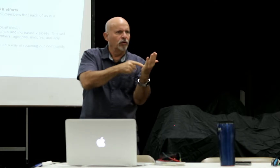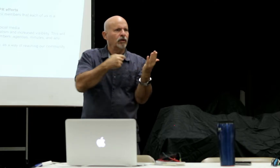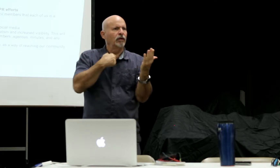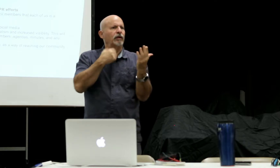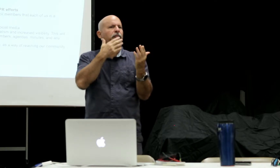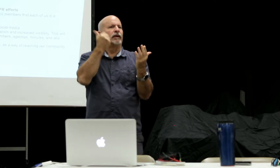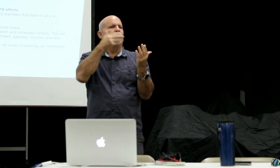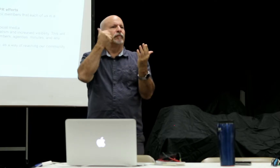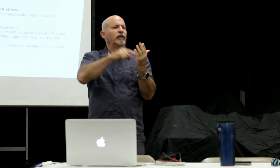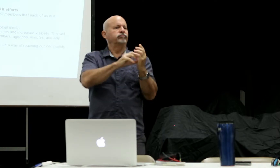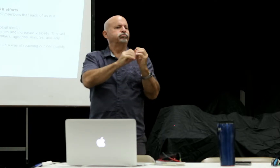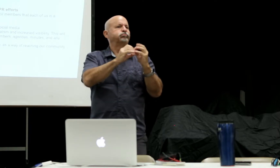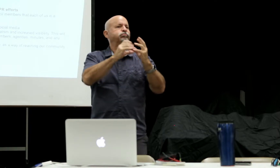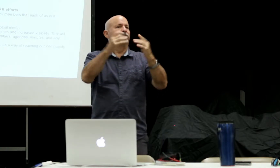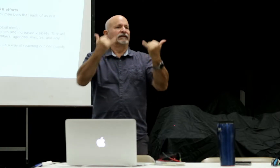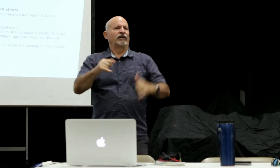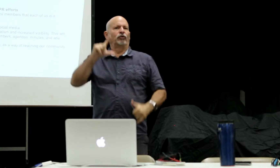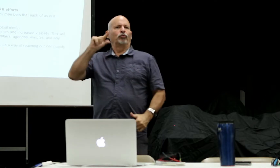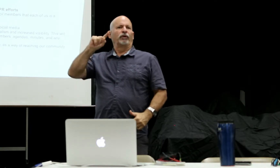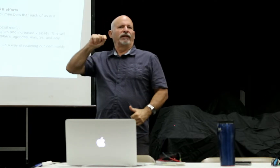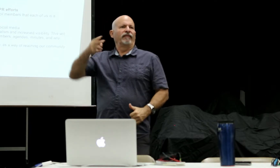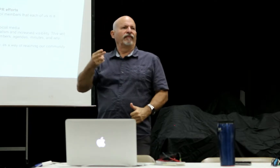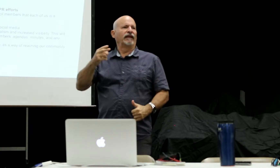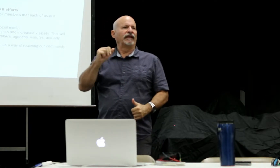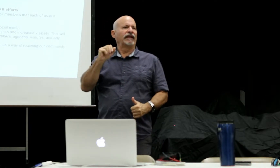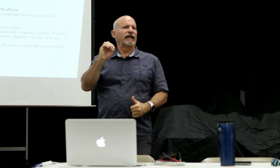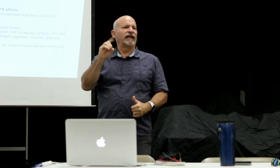we have rules and regulations that we must follow.